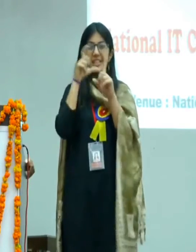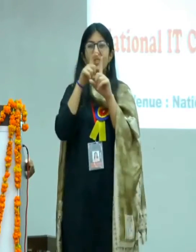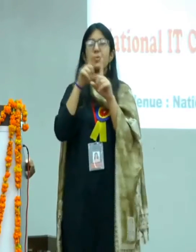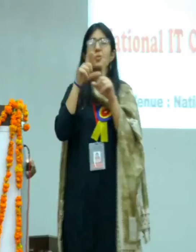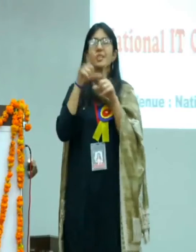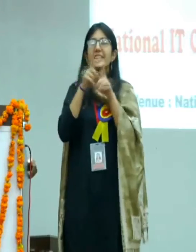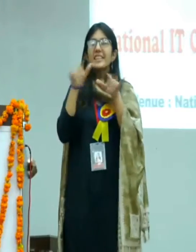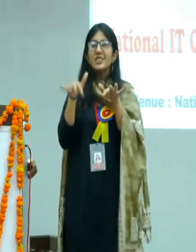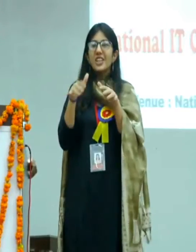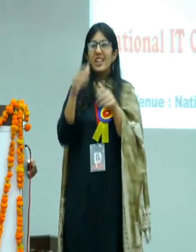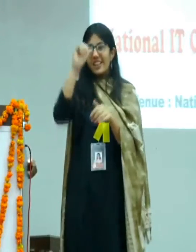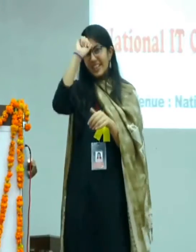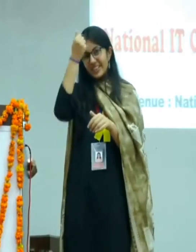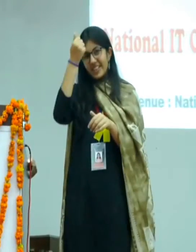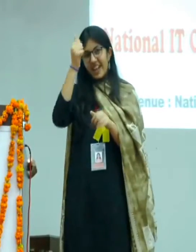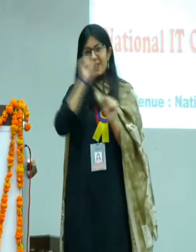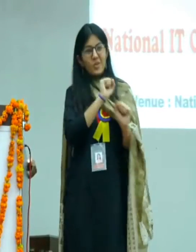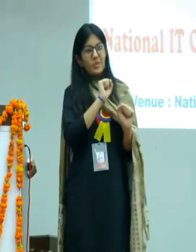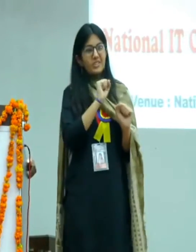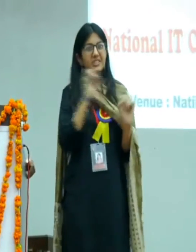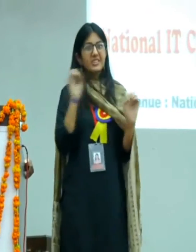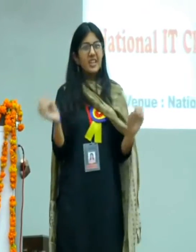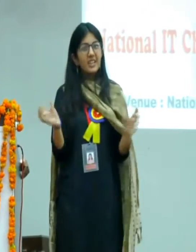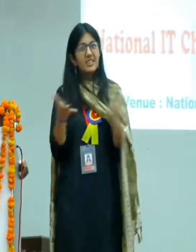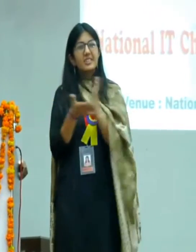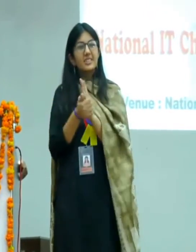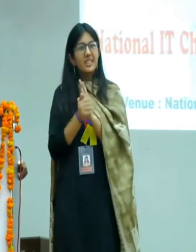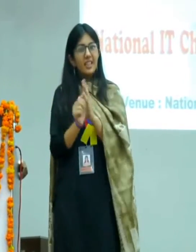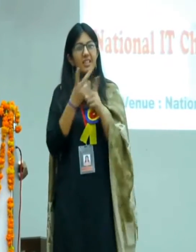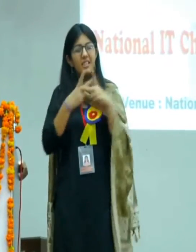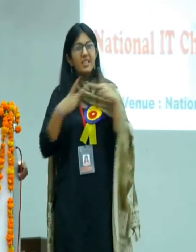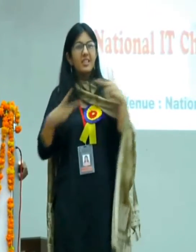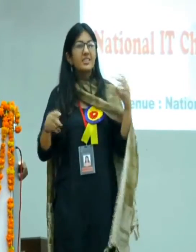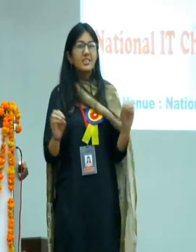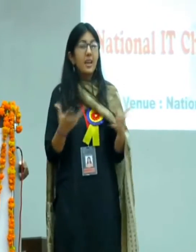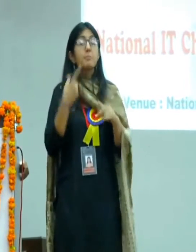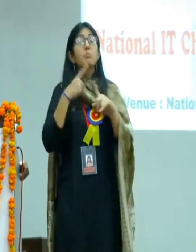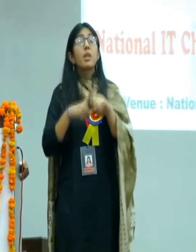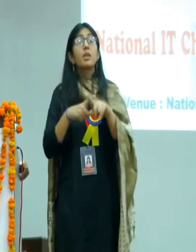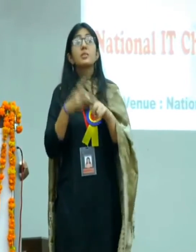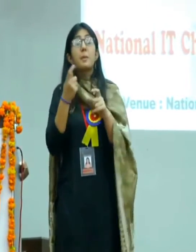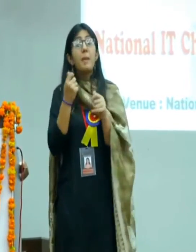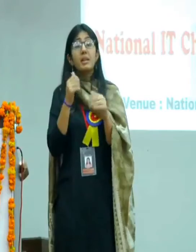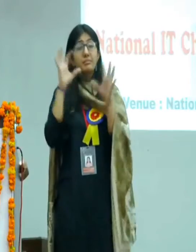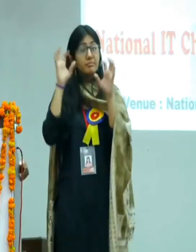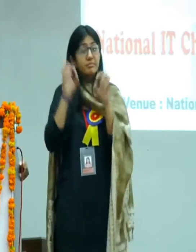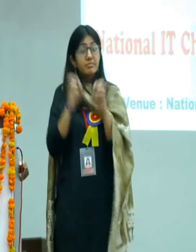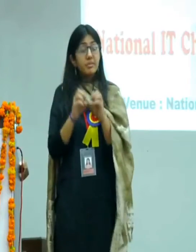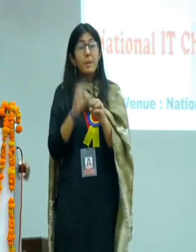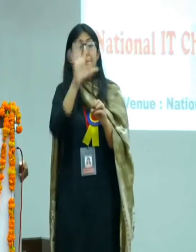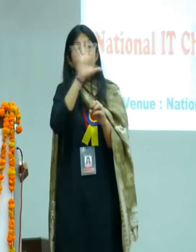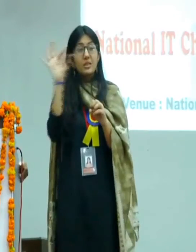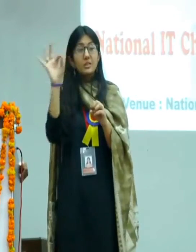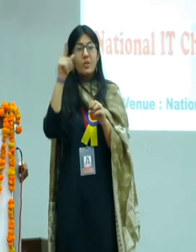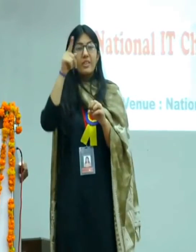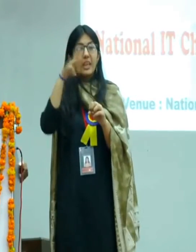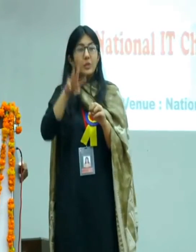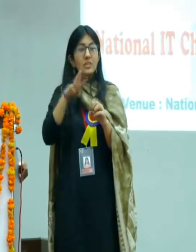India challenges, and recently, because of demonetization, we have to pay